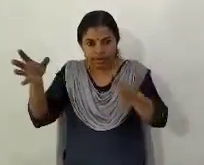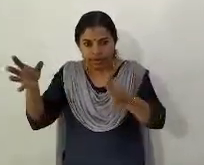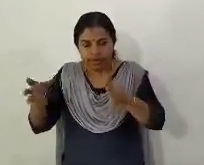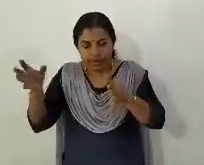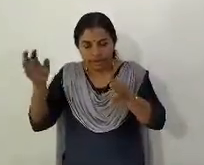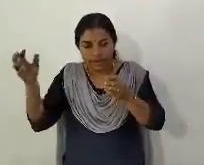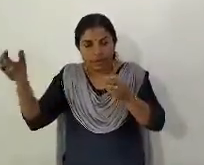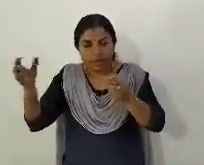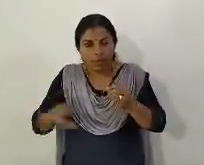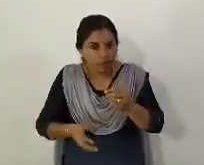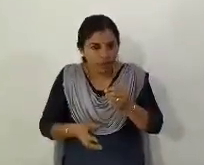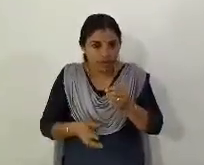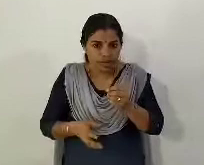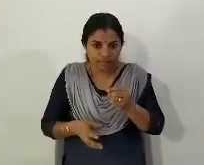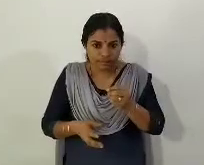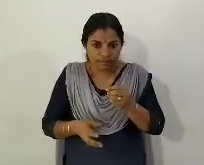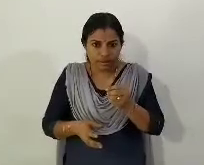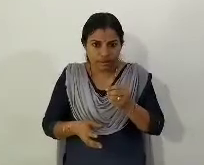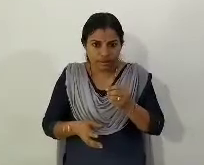limit ending point only.